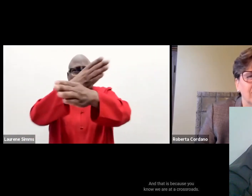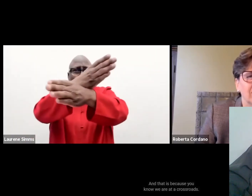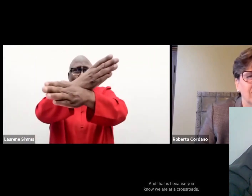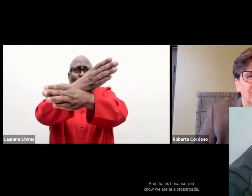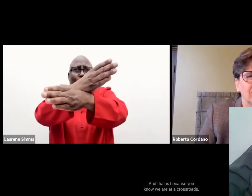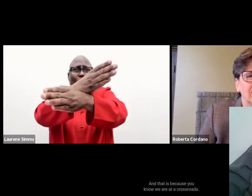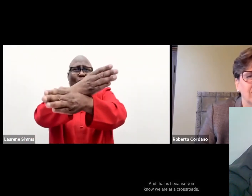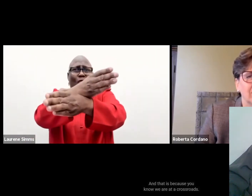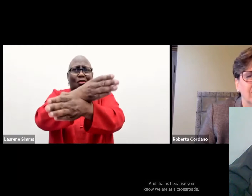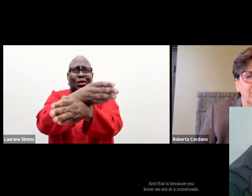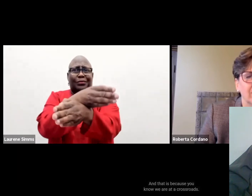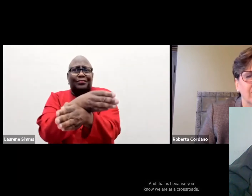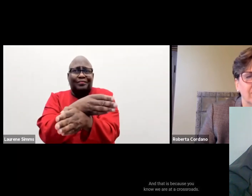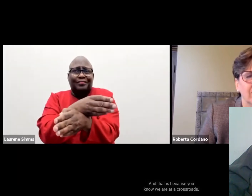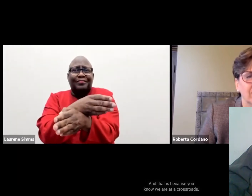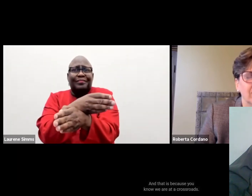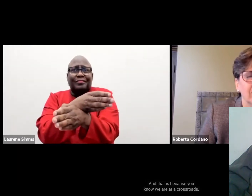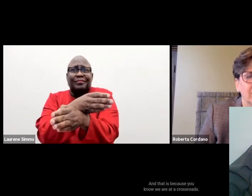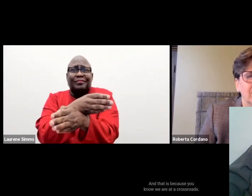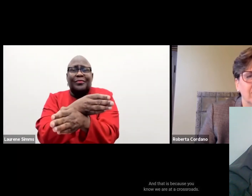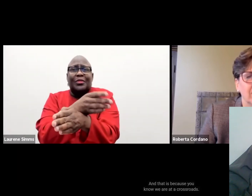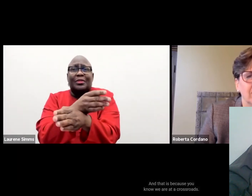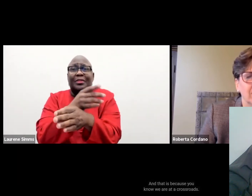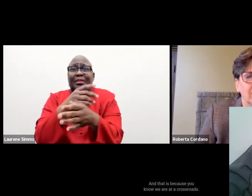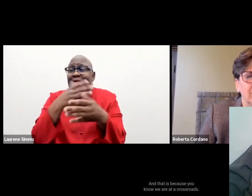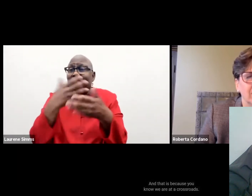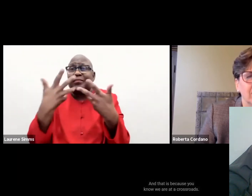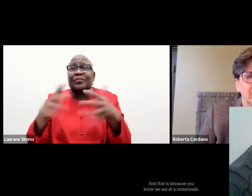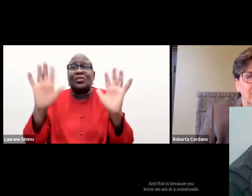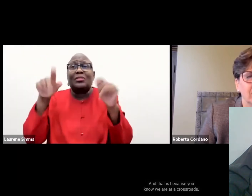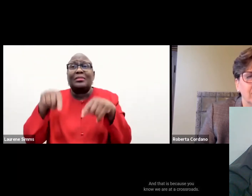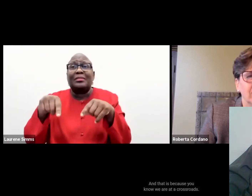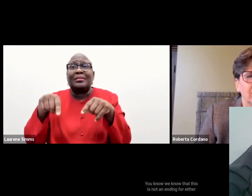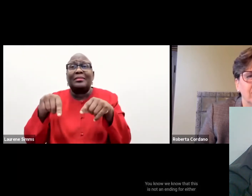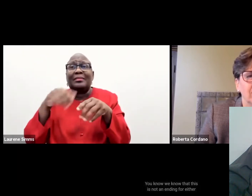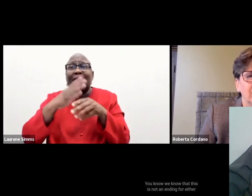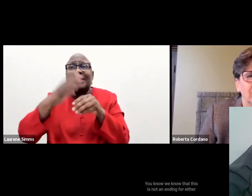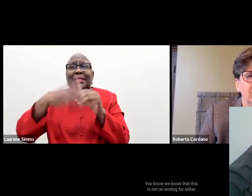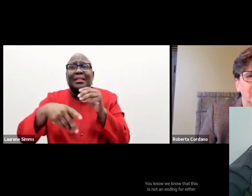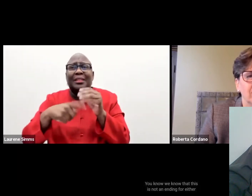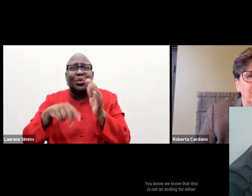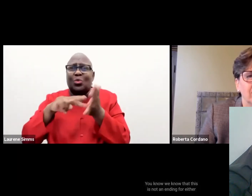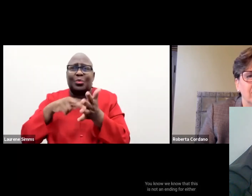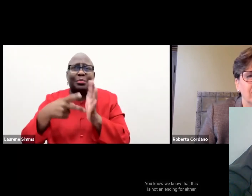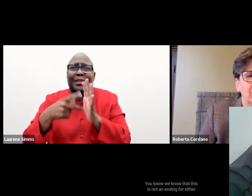And we're nervous because we know we're at a crossroads.